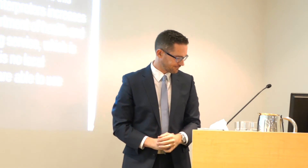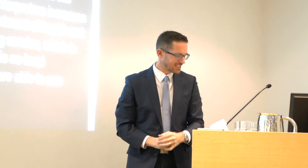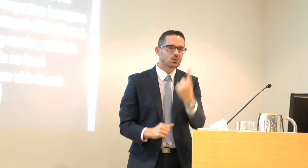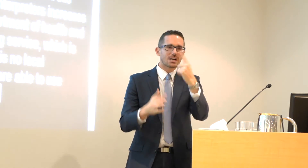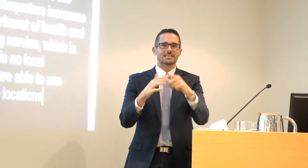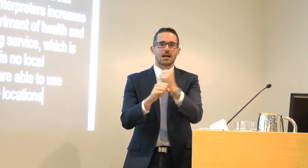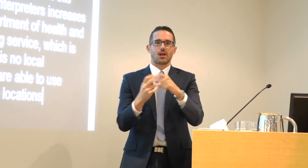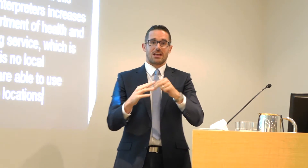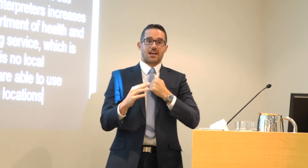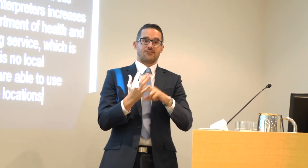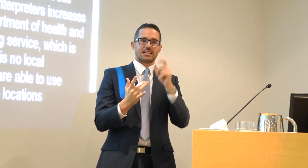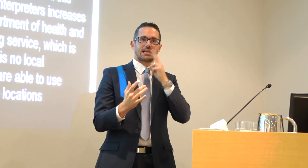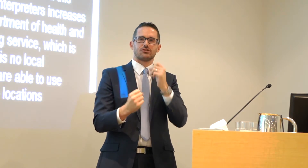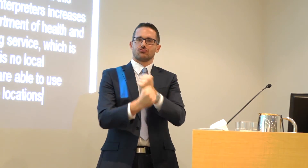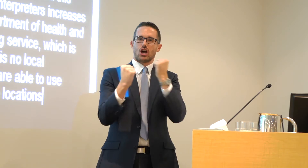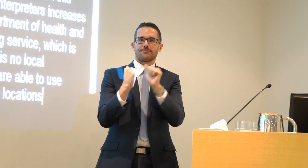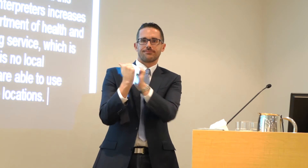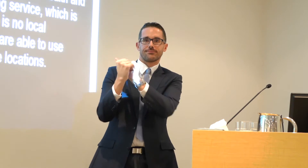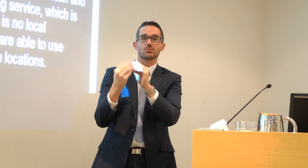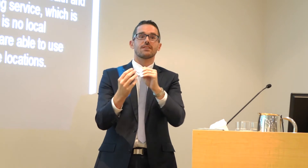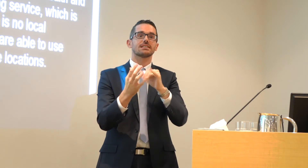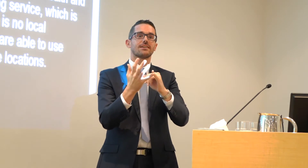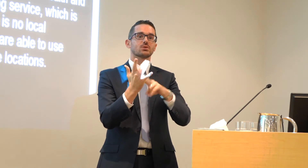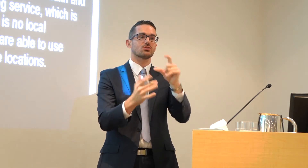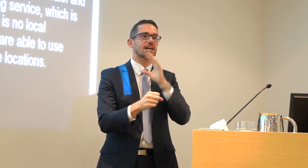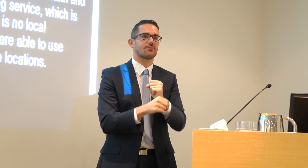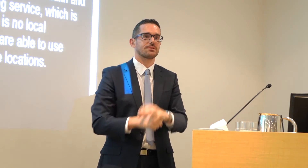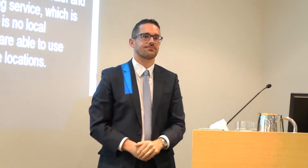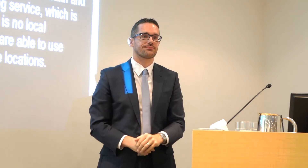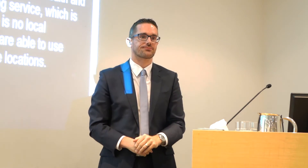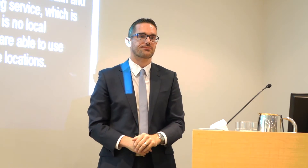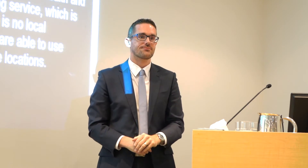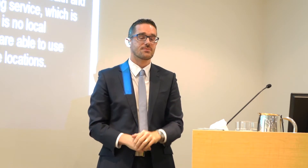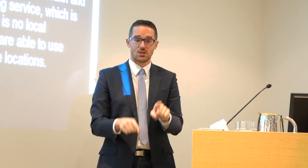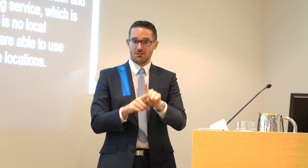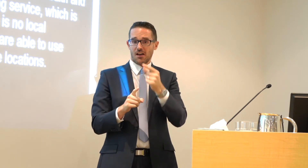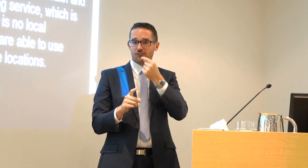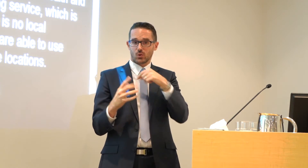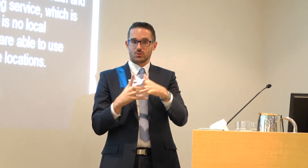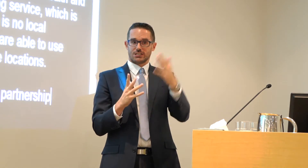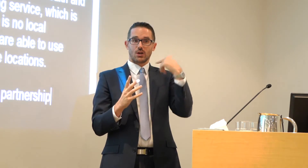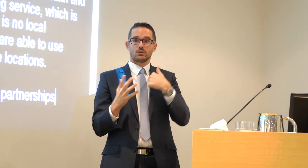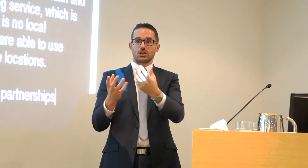locations. And that's one example of Vicdeaf's strength and the partnerships that we have